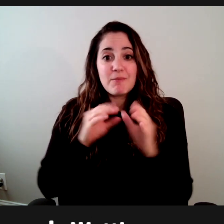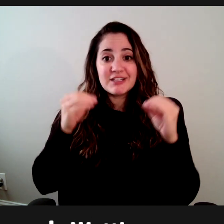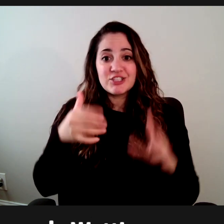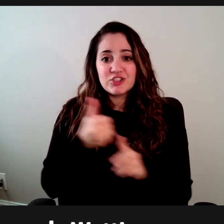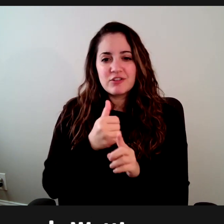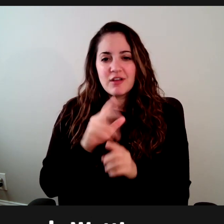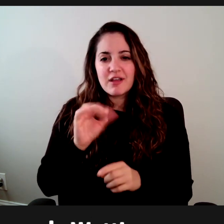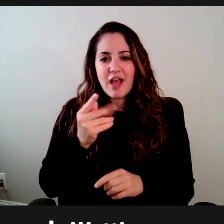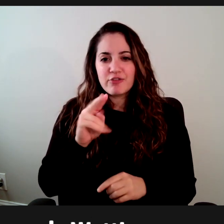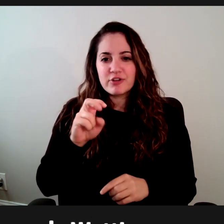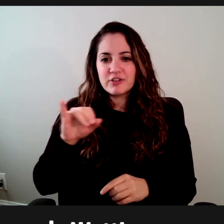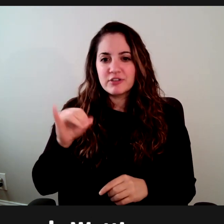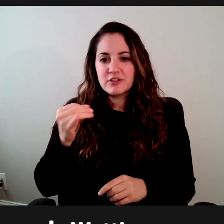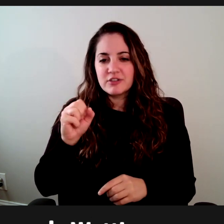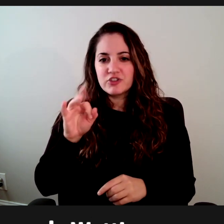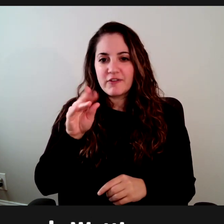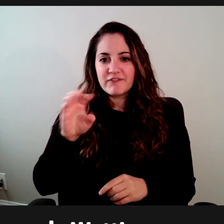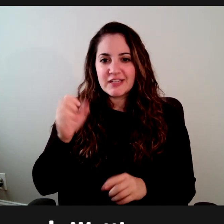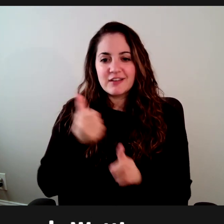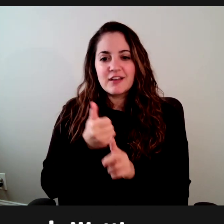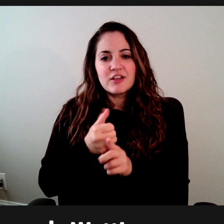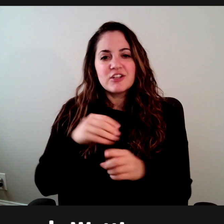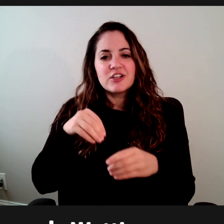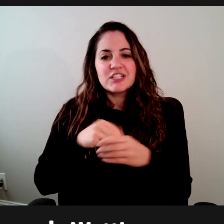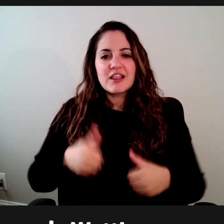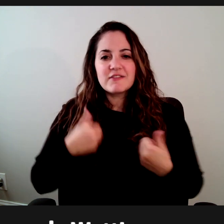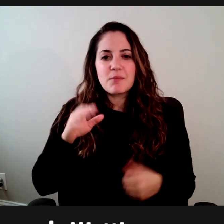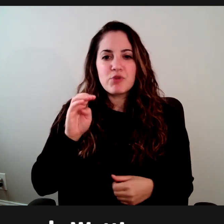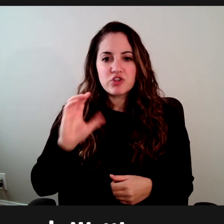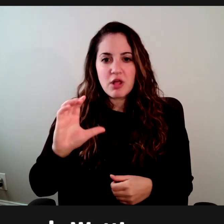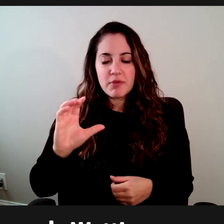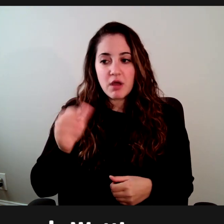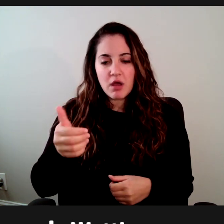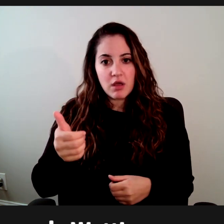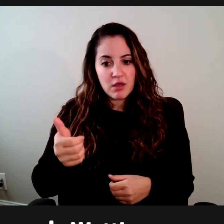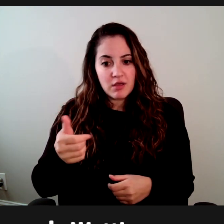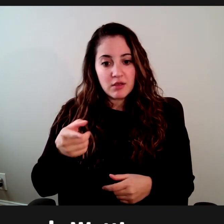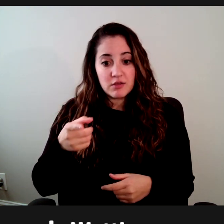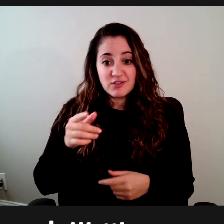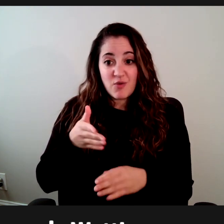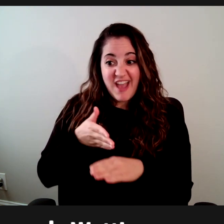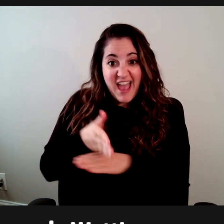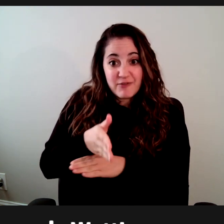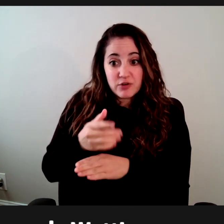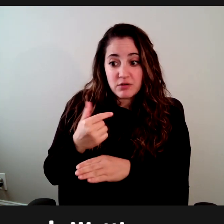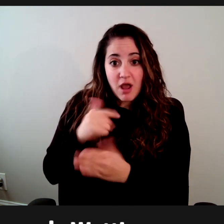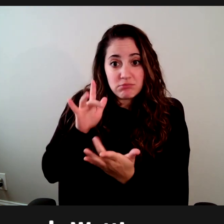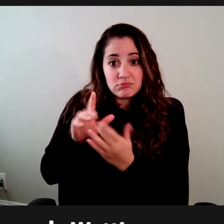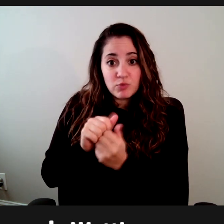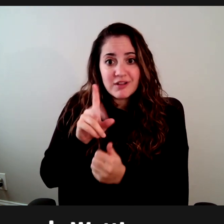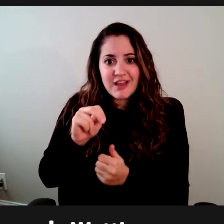my teacher, Kath and Jesse, who is out in Salt Spring Island in British Columbia. And she happened to be having a training 5